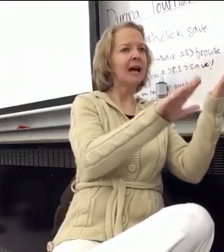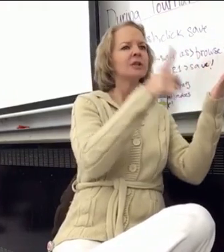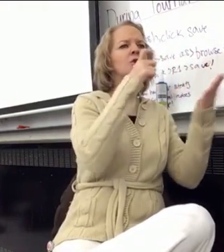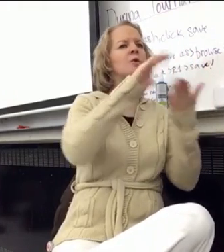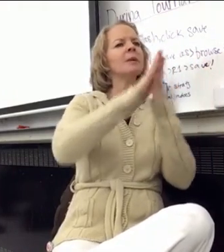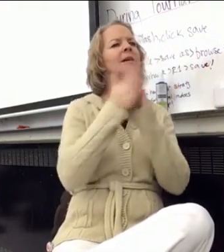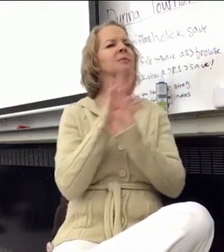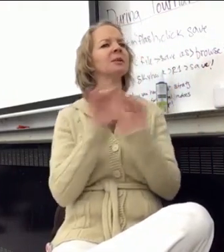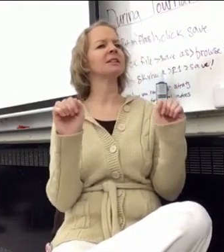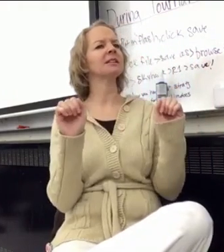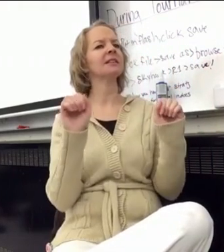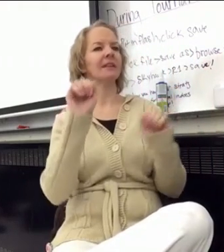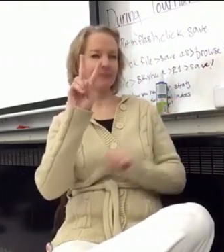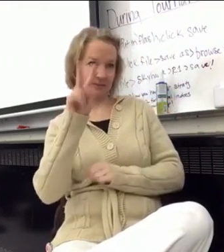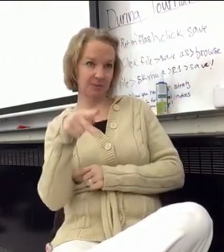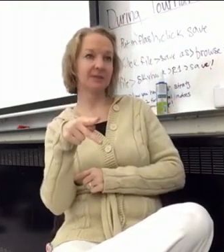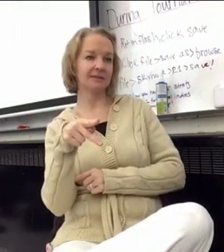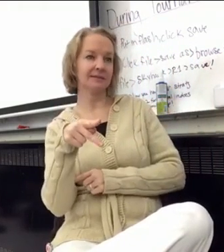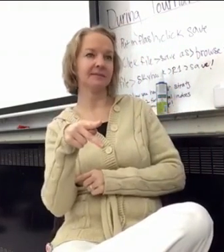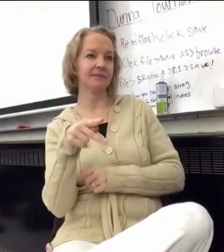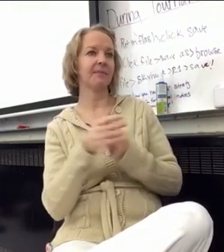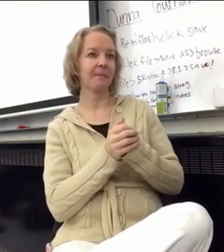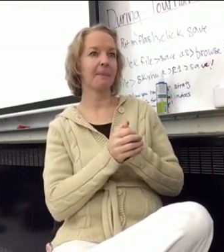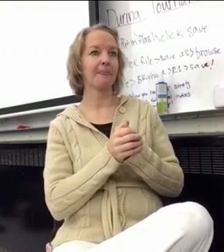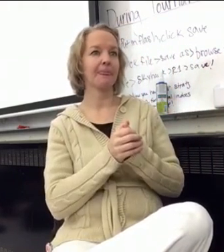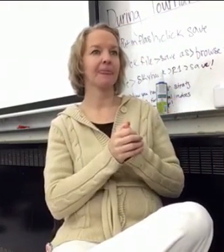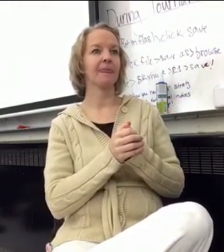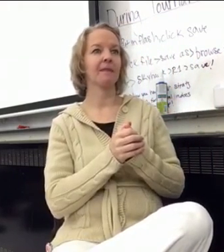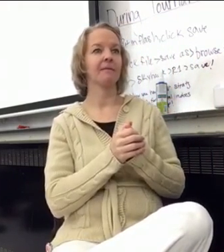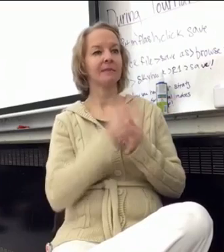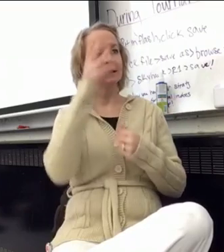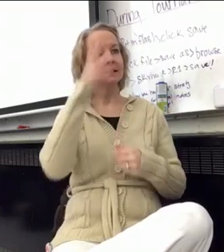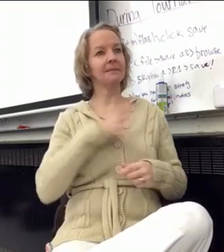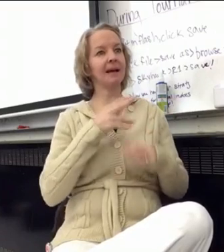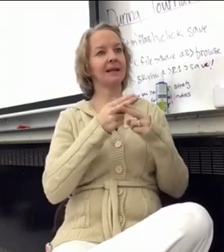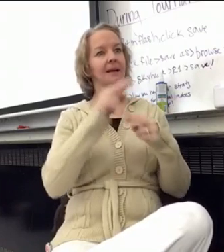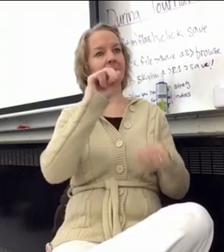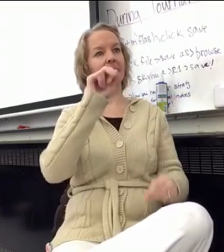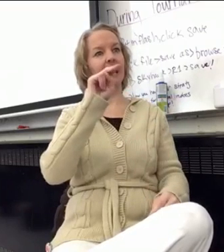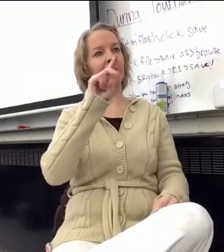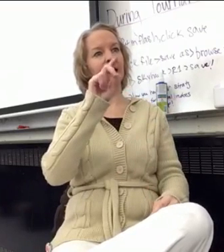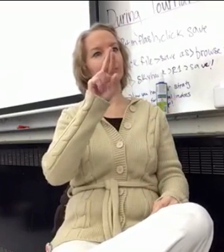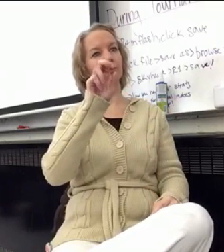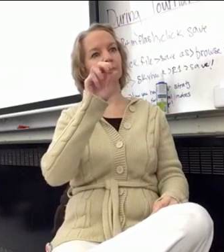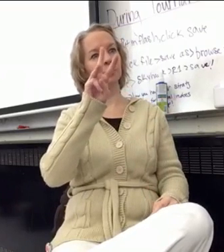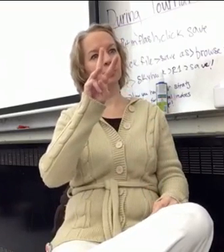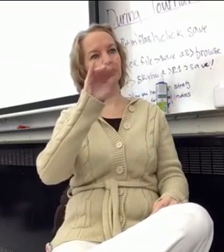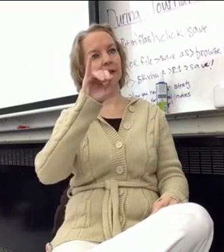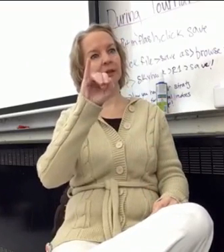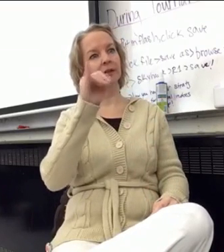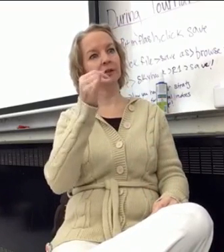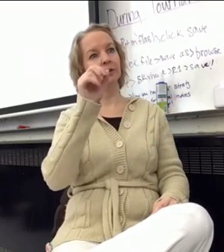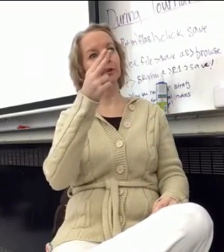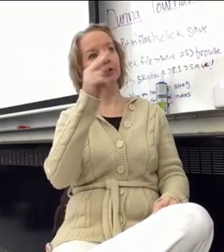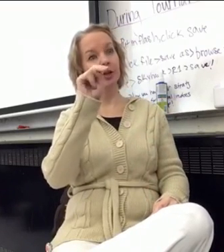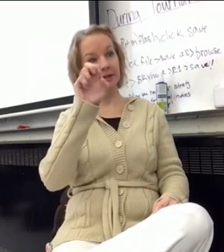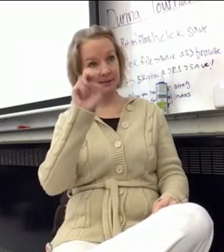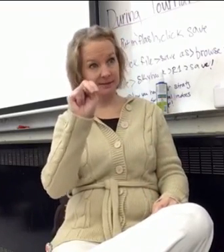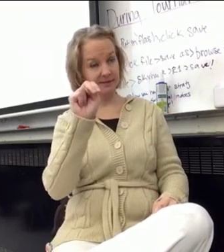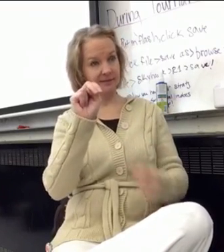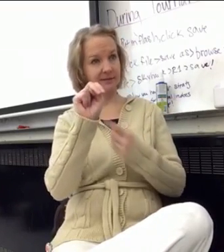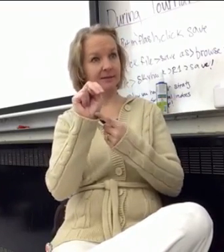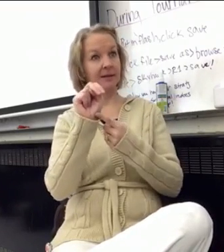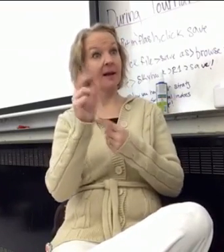becomes the president? Vice President. Vice President, who at this time is going to be a guy named Andrew Johnson. Now, back then, they would